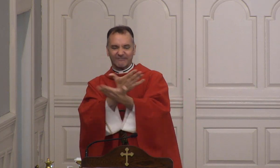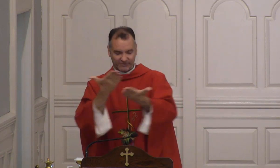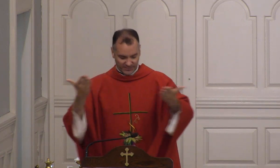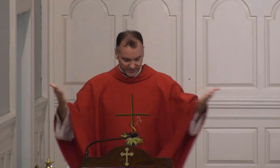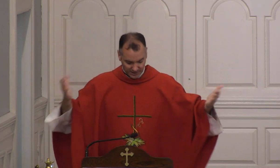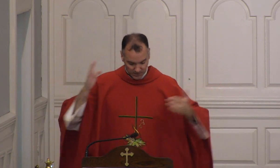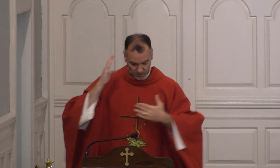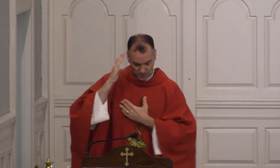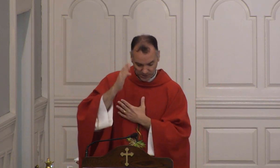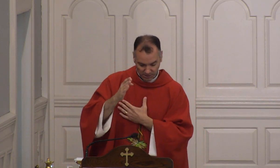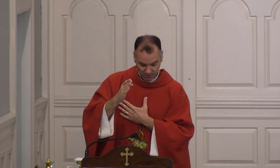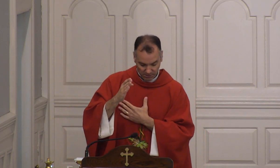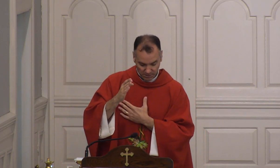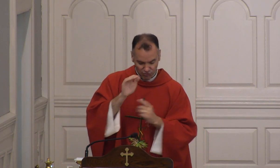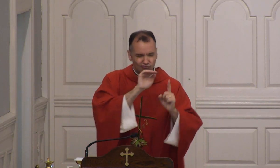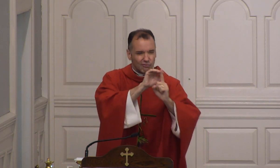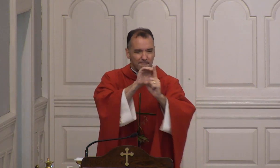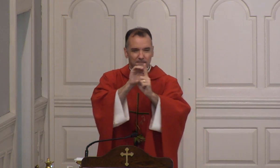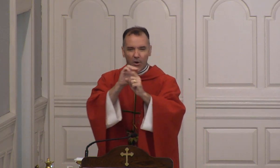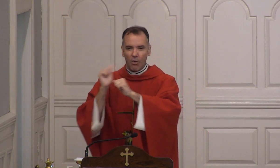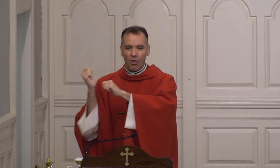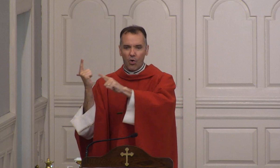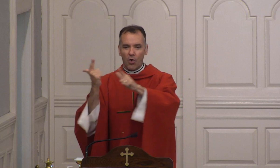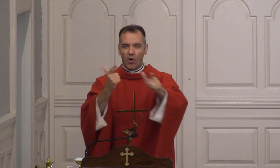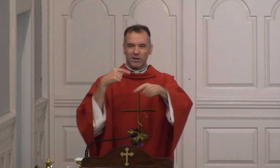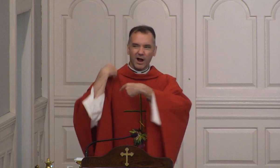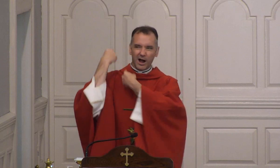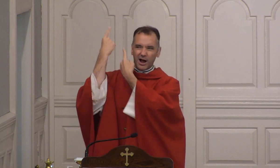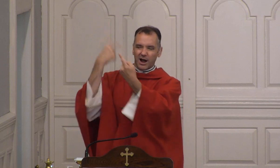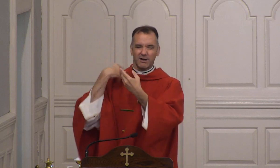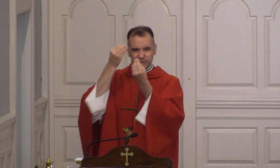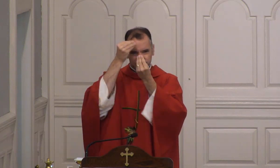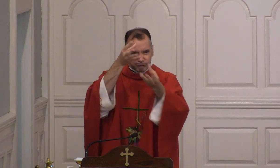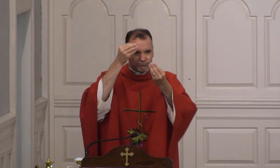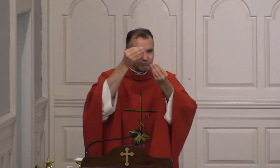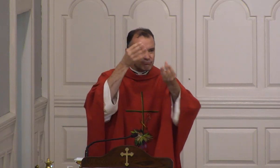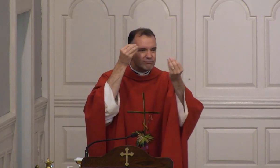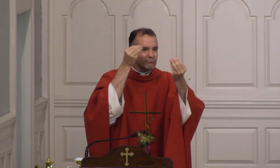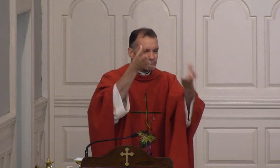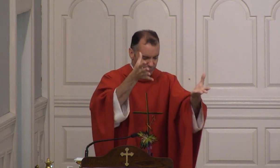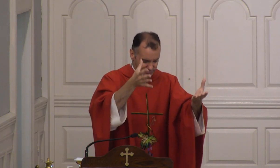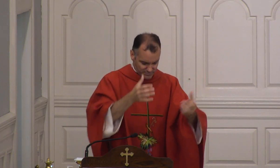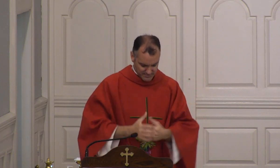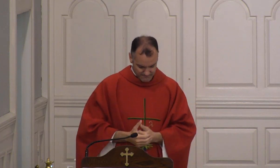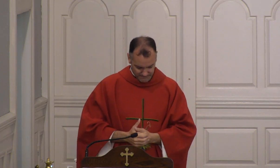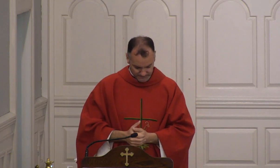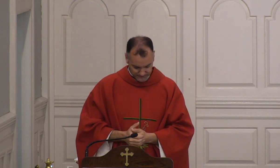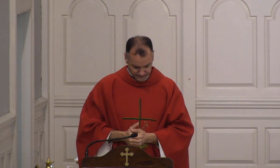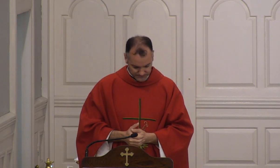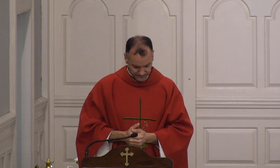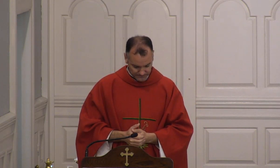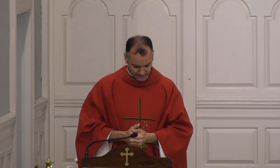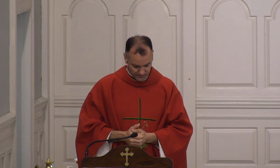teach you everything and remind you of all that I told you.